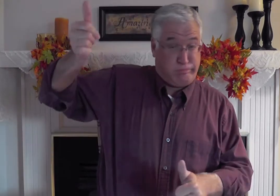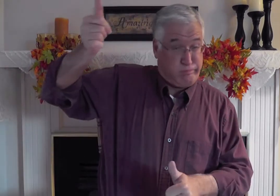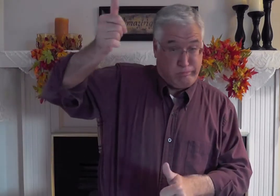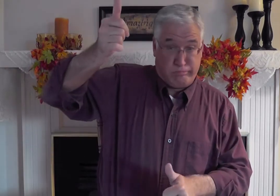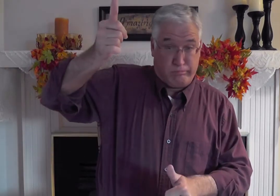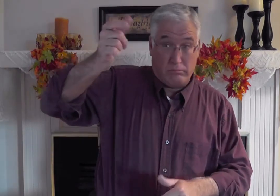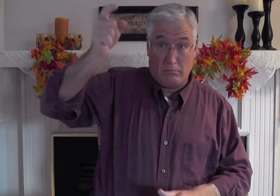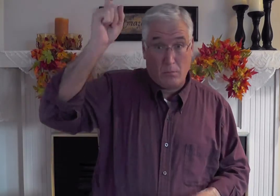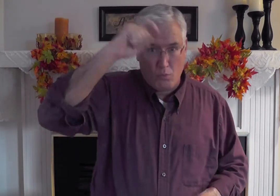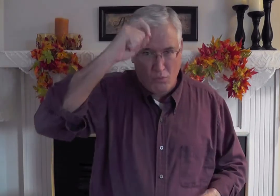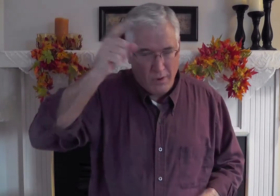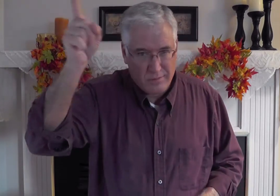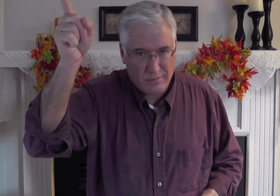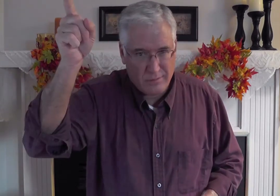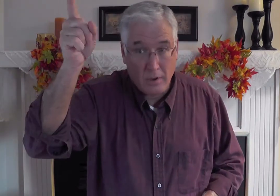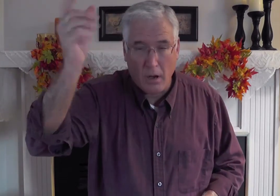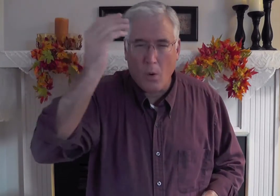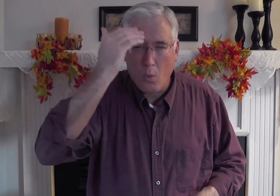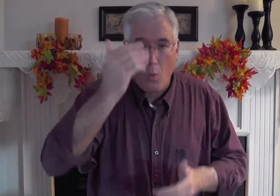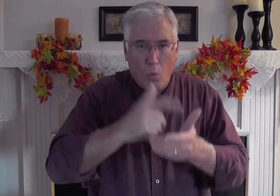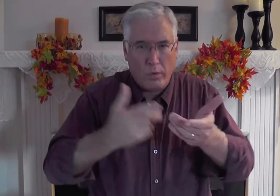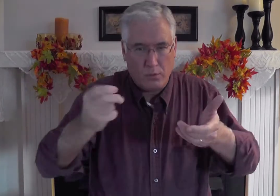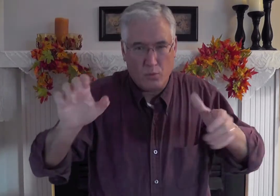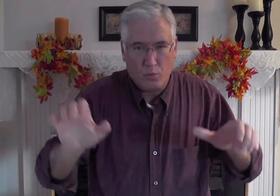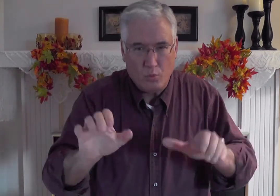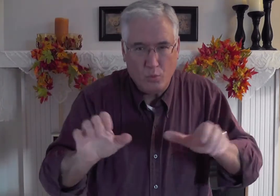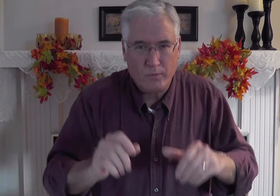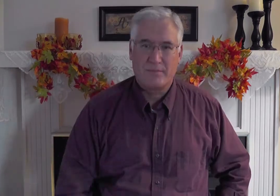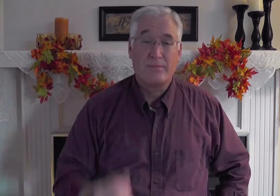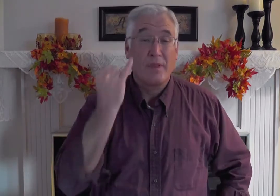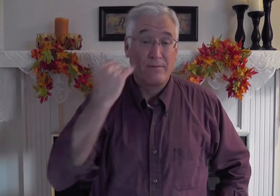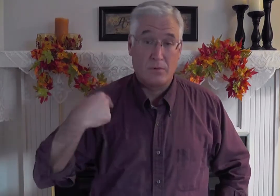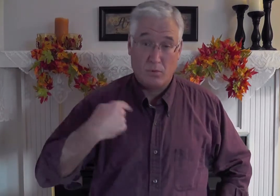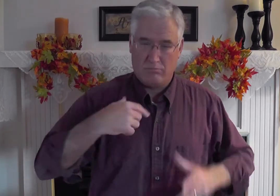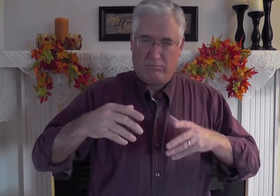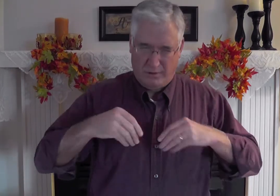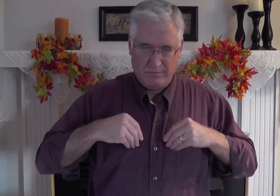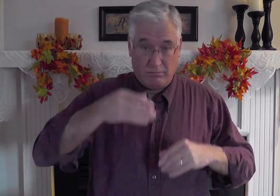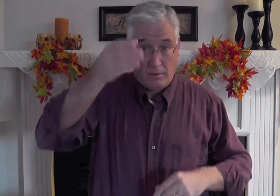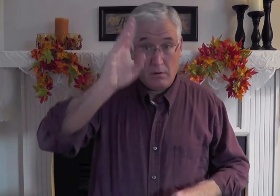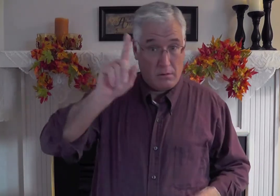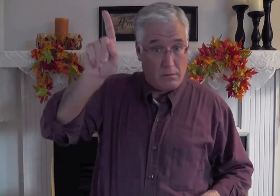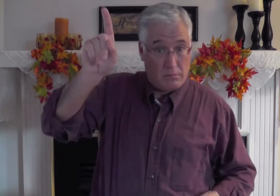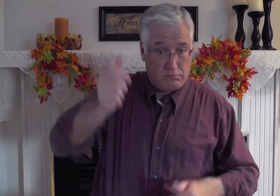is so sovereign. He is so wise. He knows what he's doing.